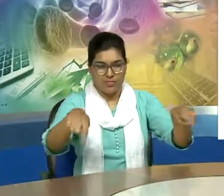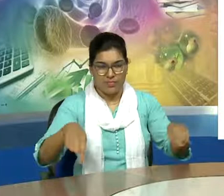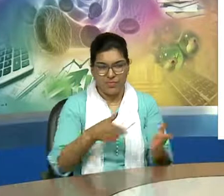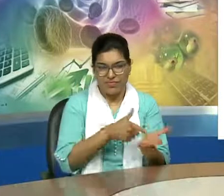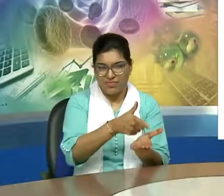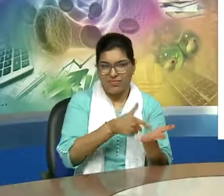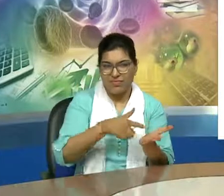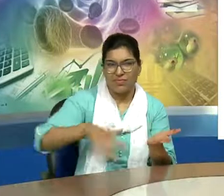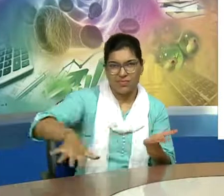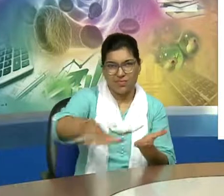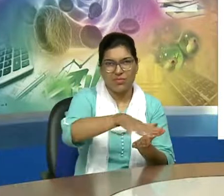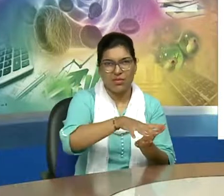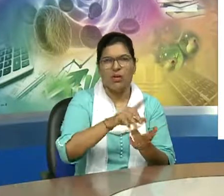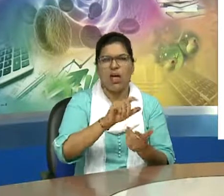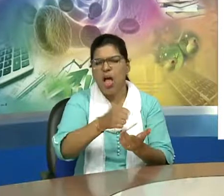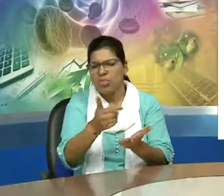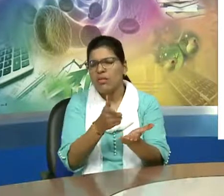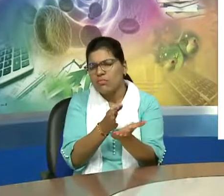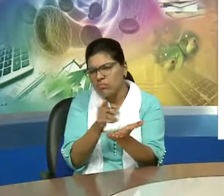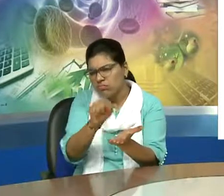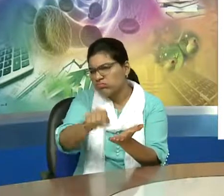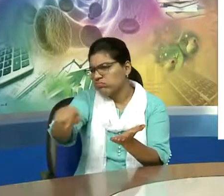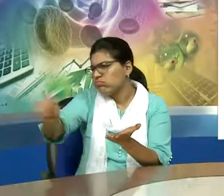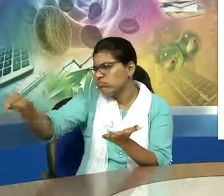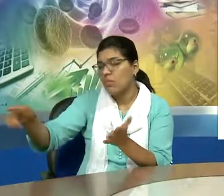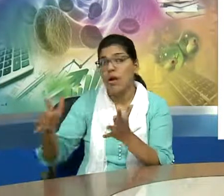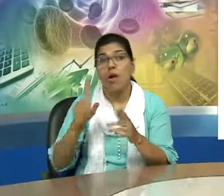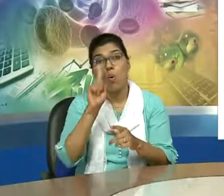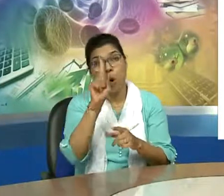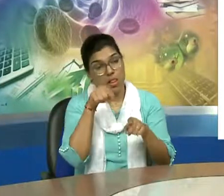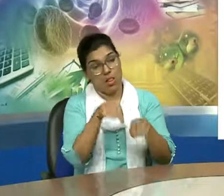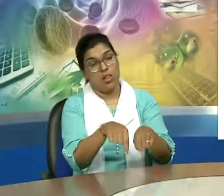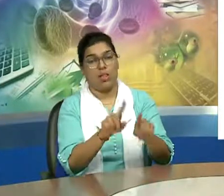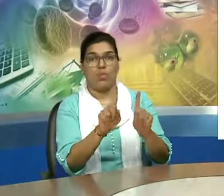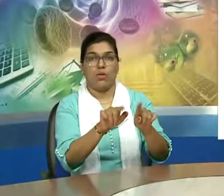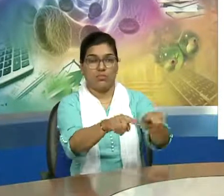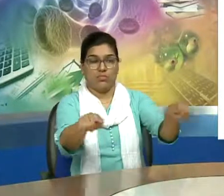practice is replaced by the monoculture.